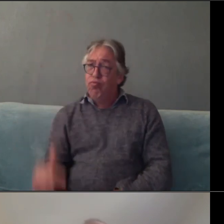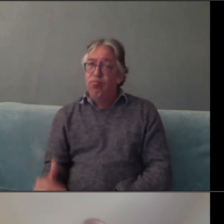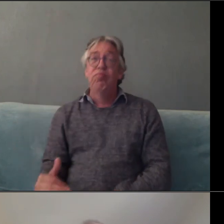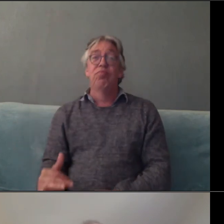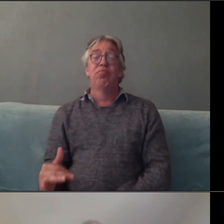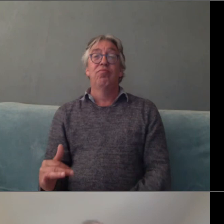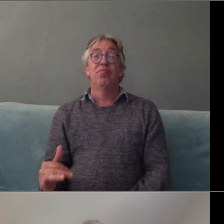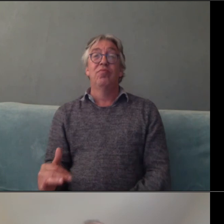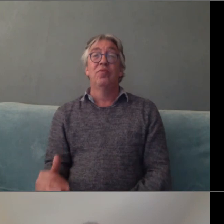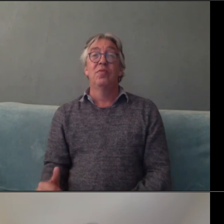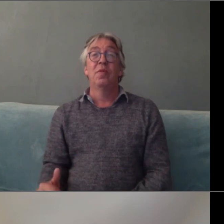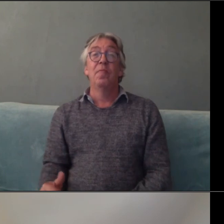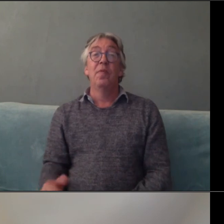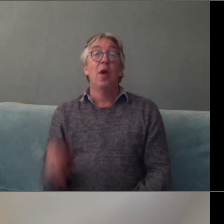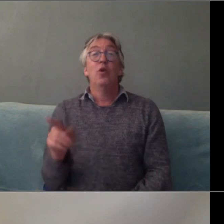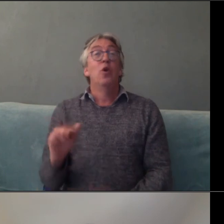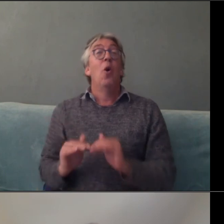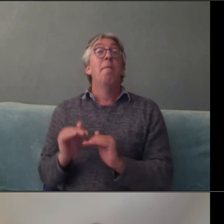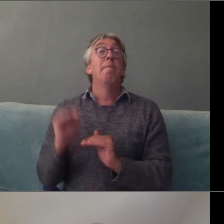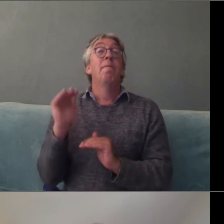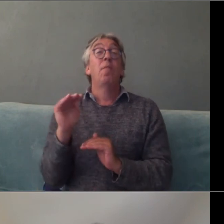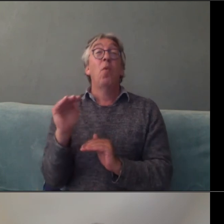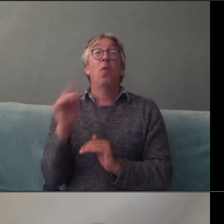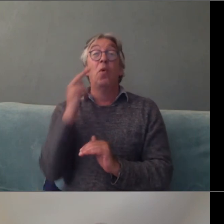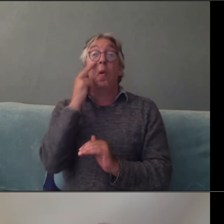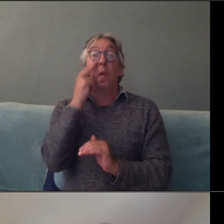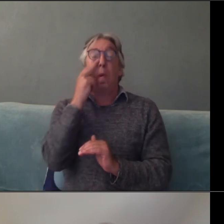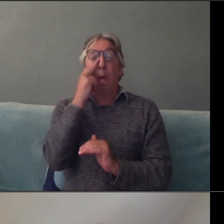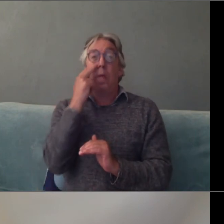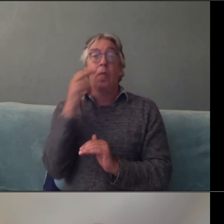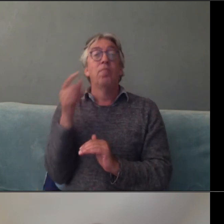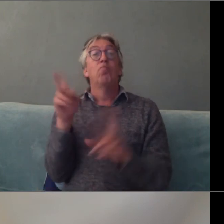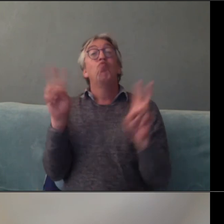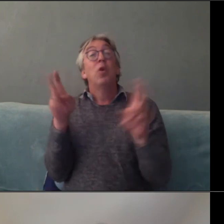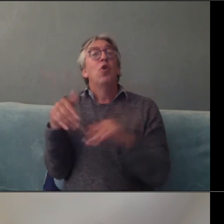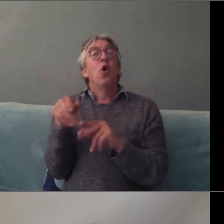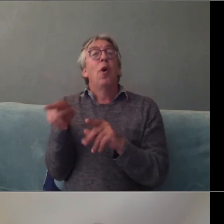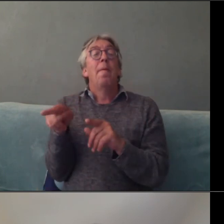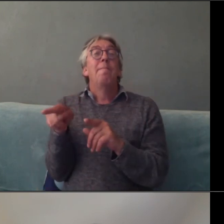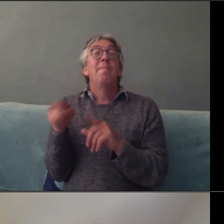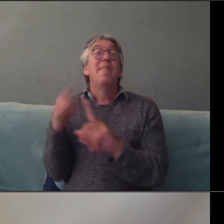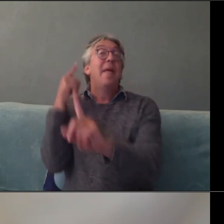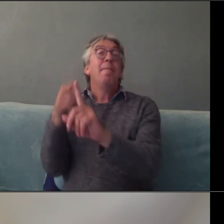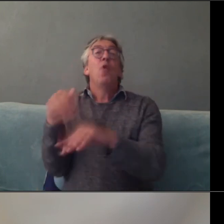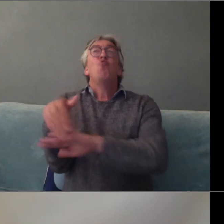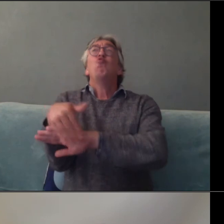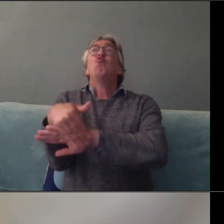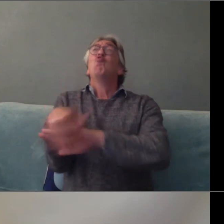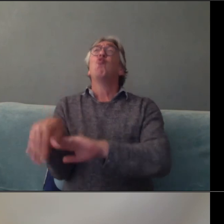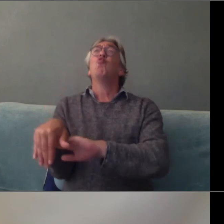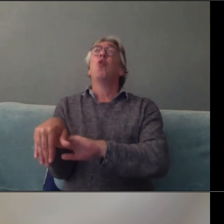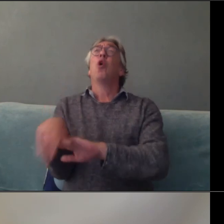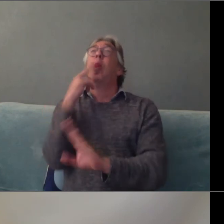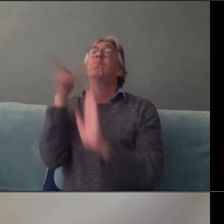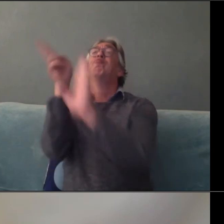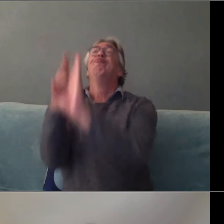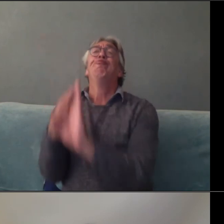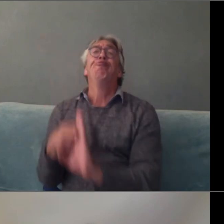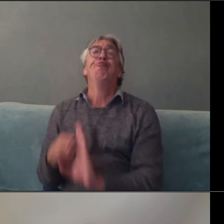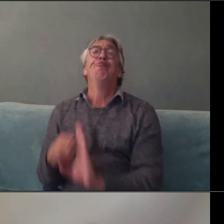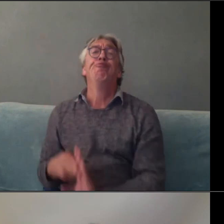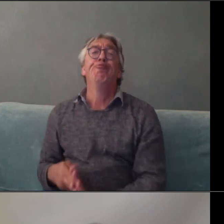as a glossary, it's intended to be value neutral. You know, it's not equivalent. It's not a model of disability. I mean, there is a model